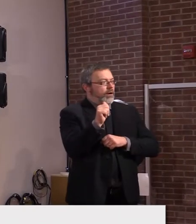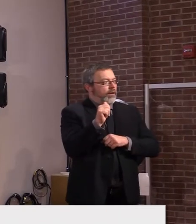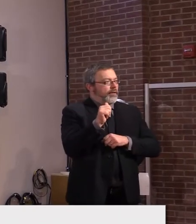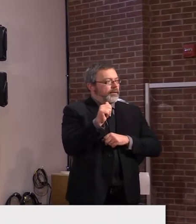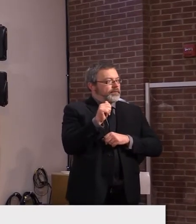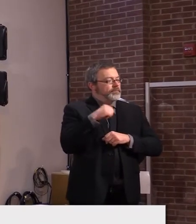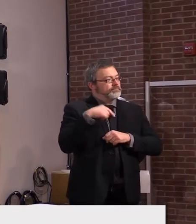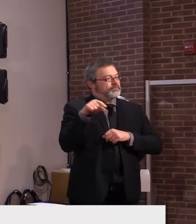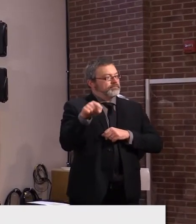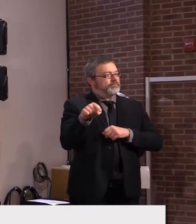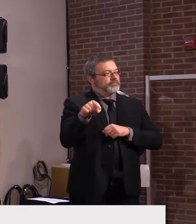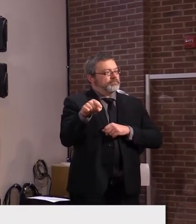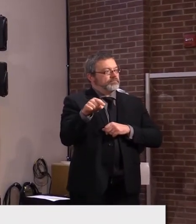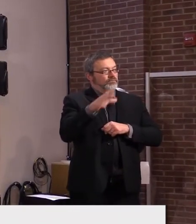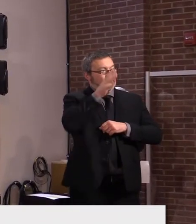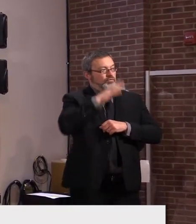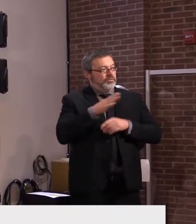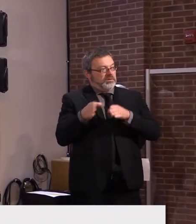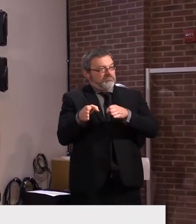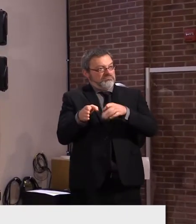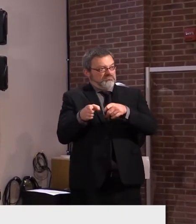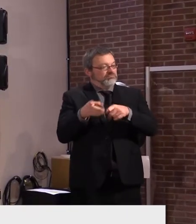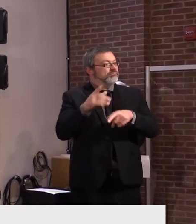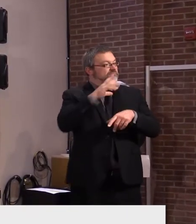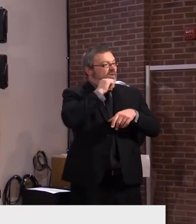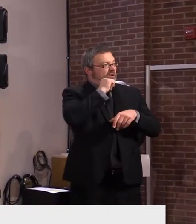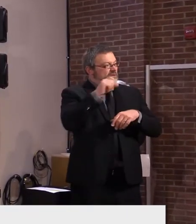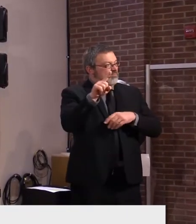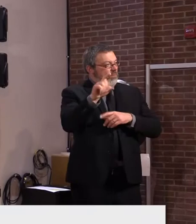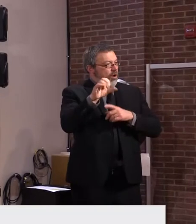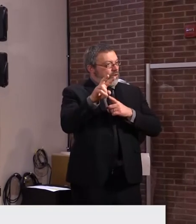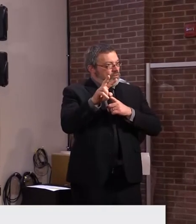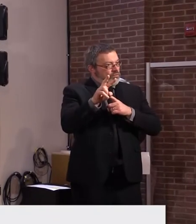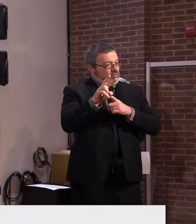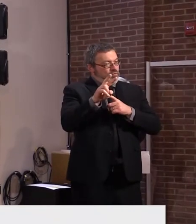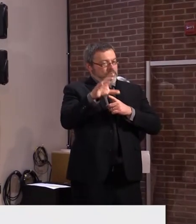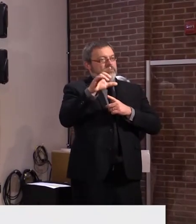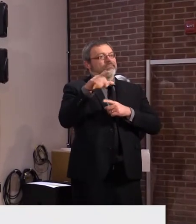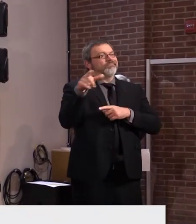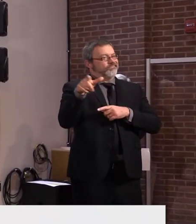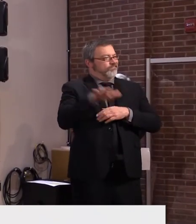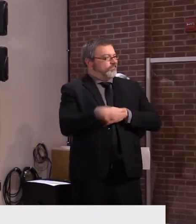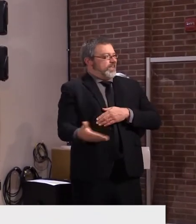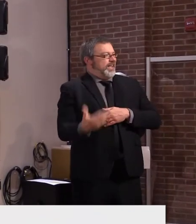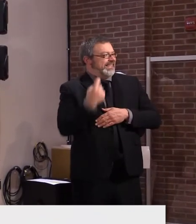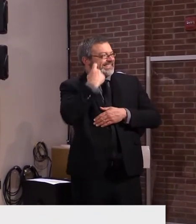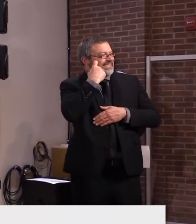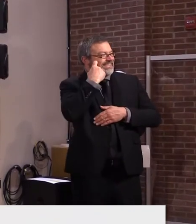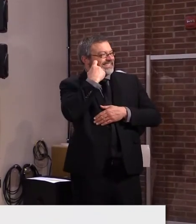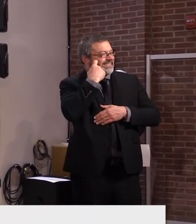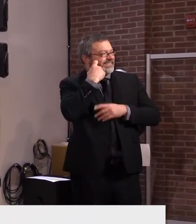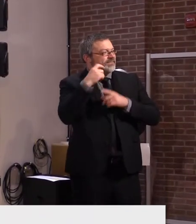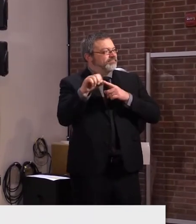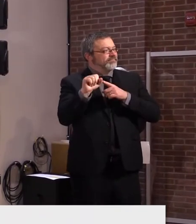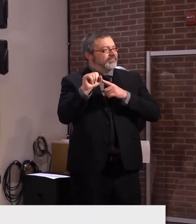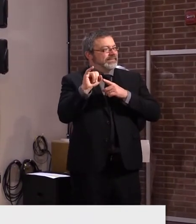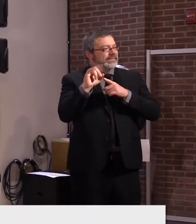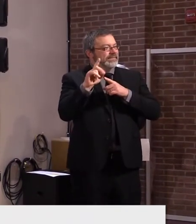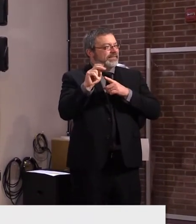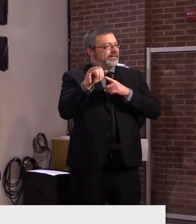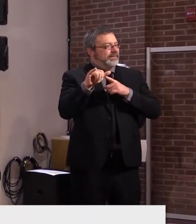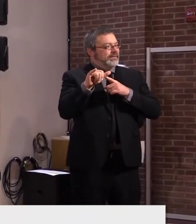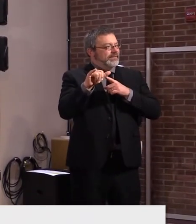veteran. Sidney made headlines across the nation over the past few years, embarking on what he called his